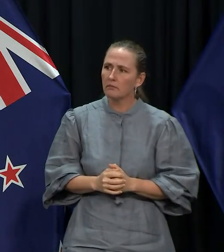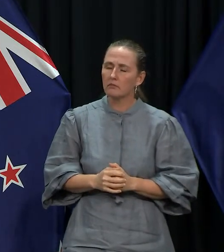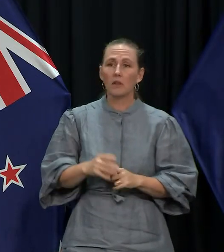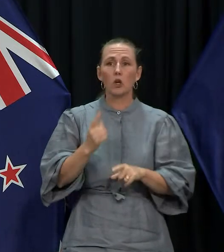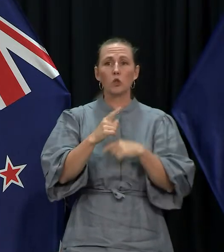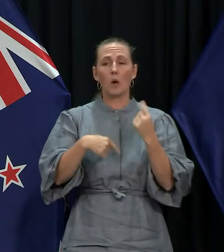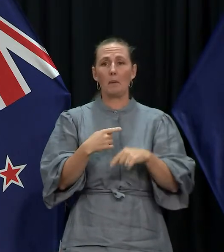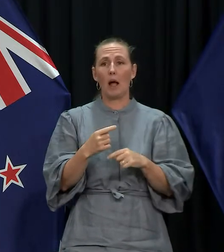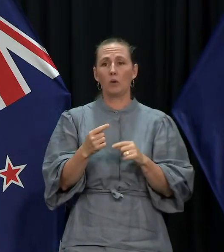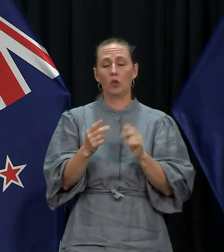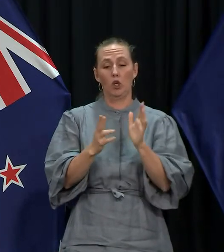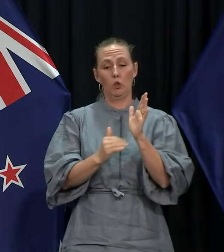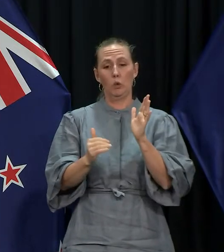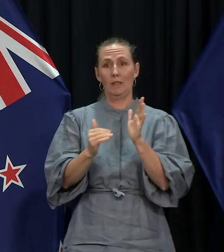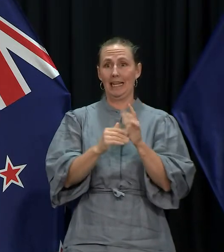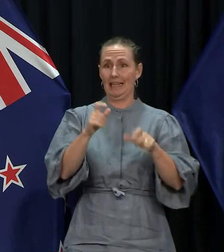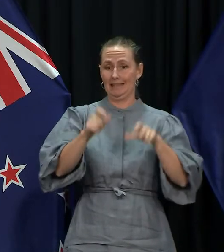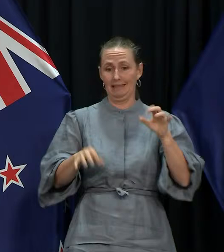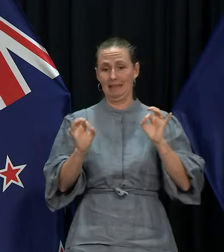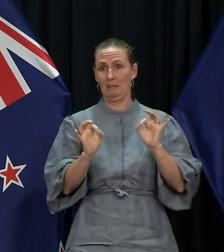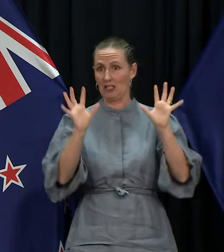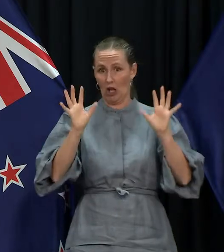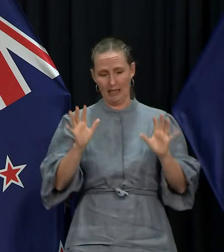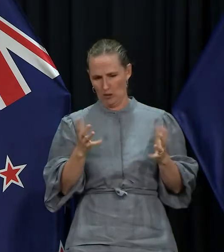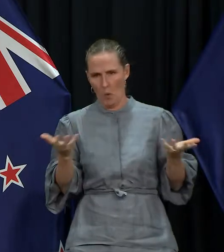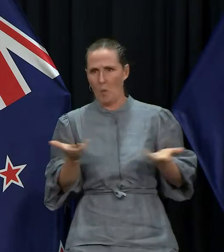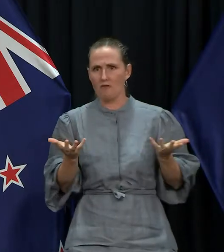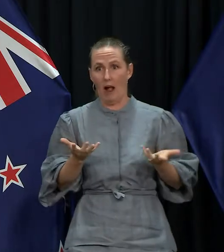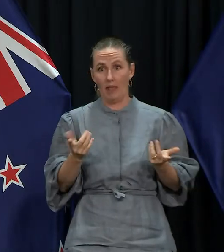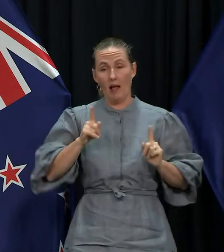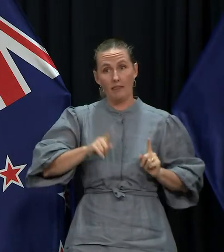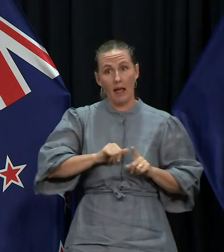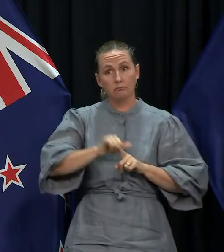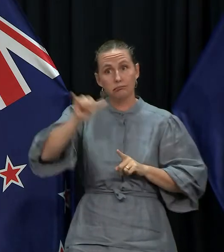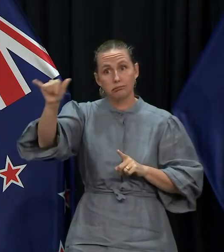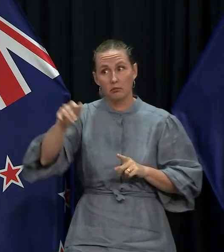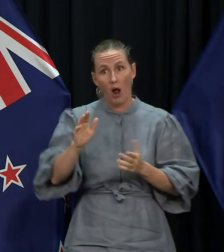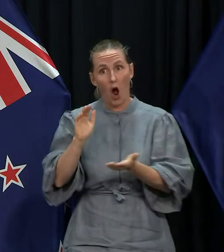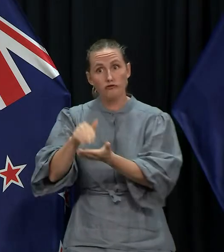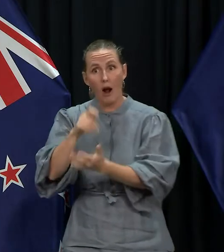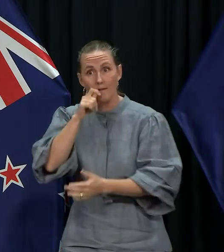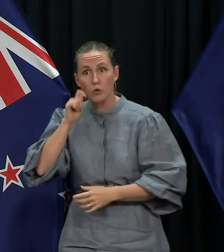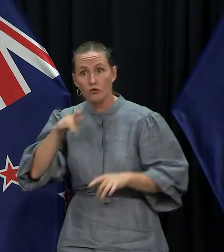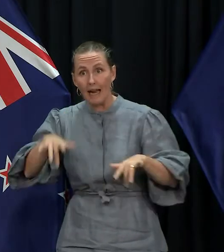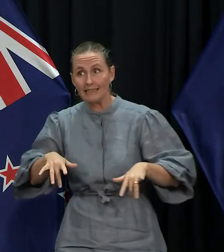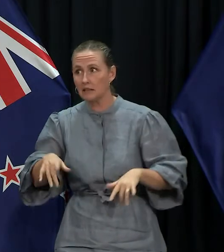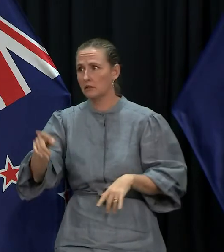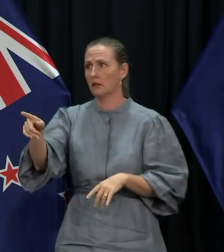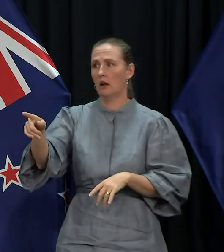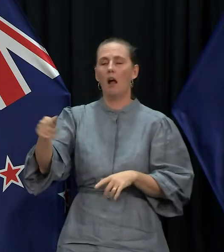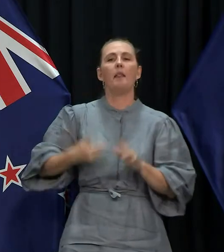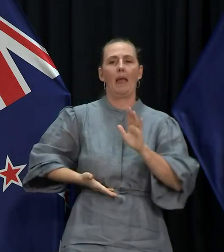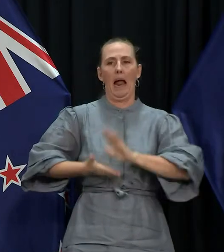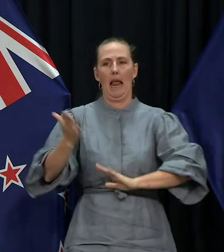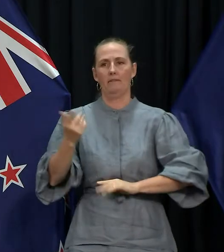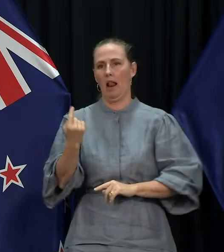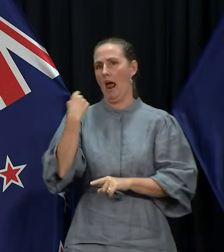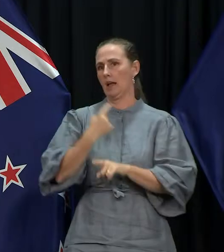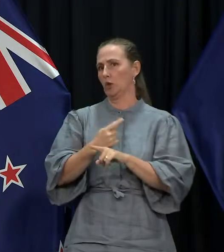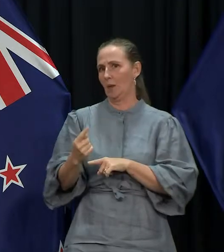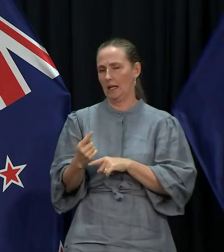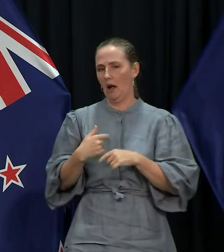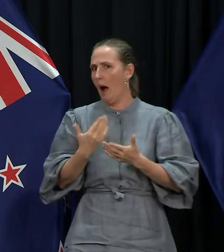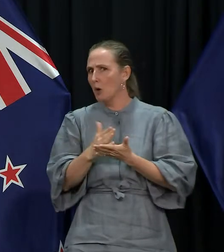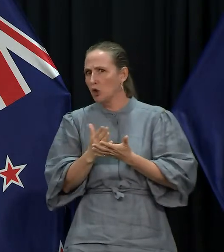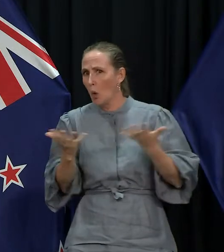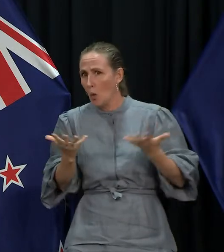yet? My understanding is that they were able to depart last week, so I couldn't tell you where they've made their way to, but certainly they moved